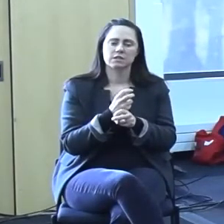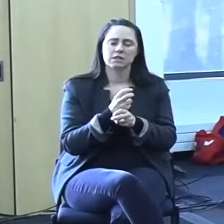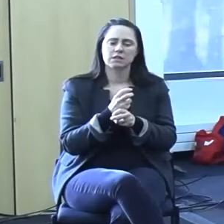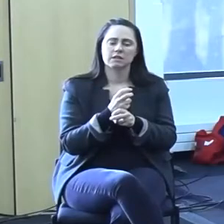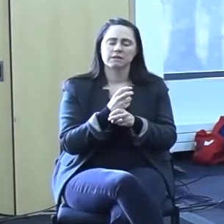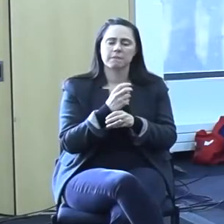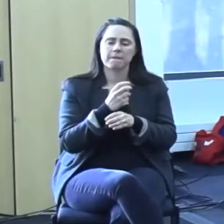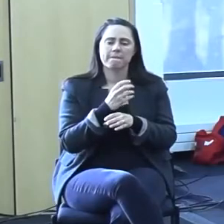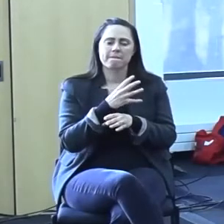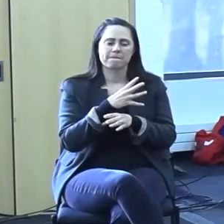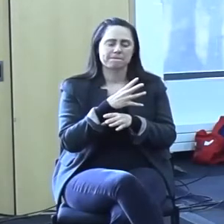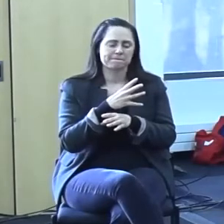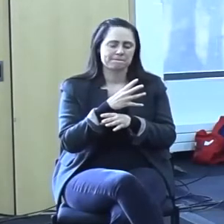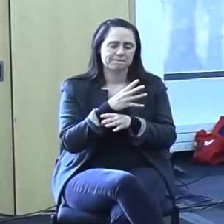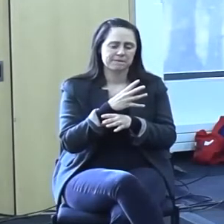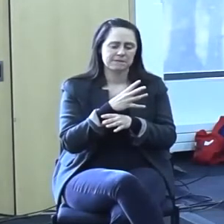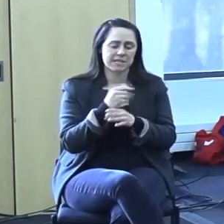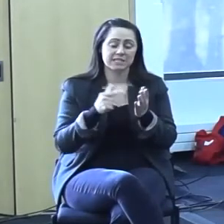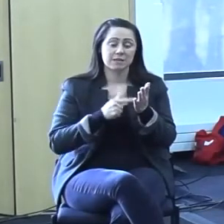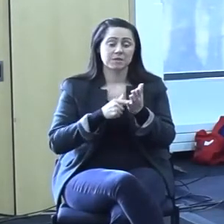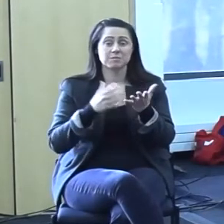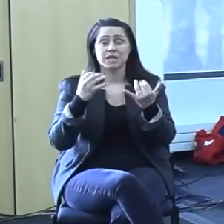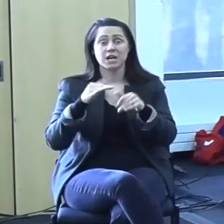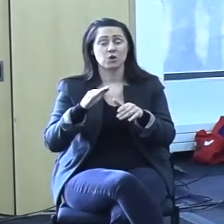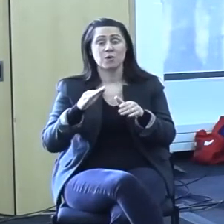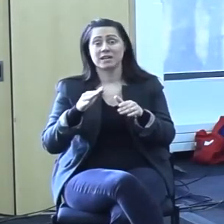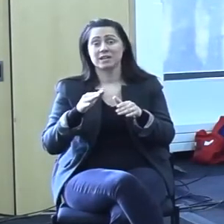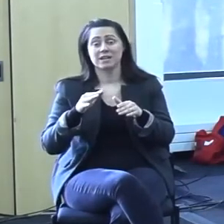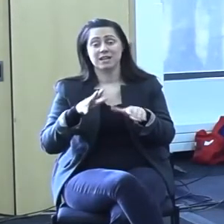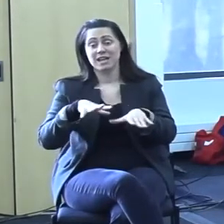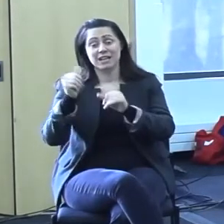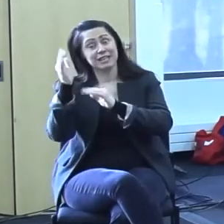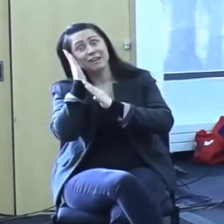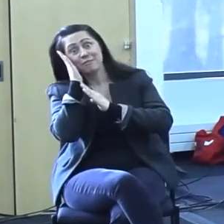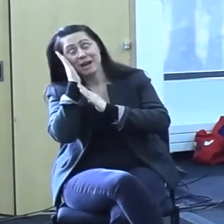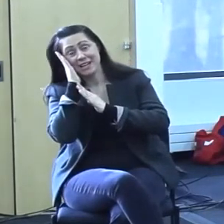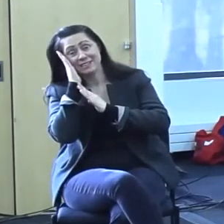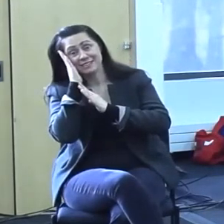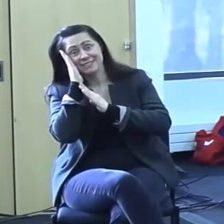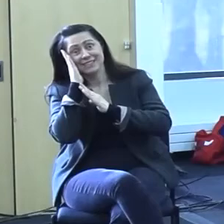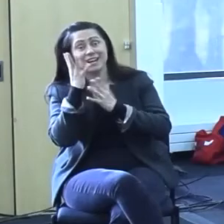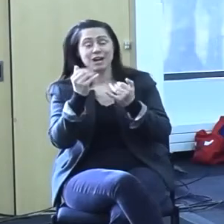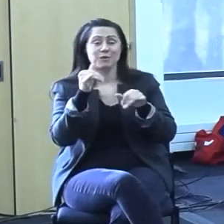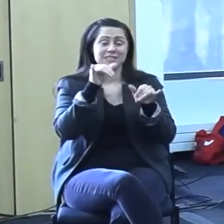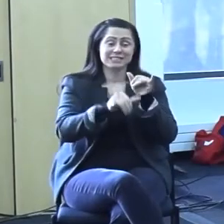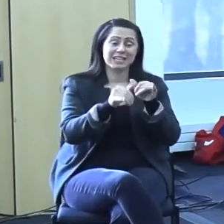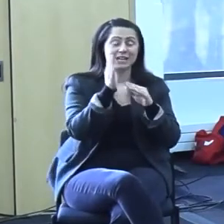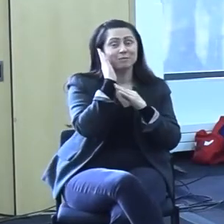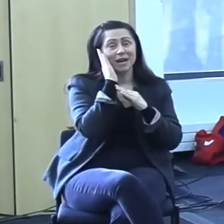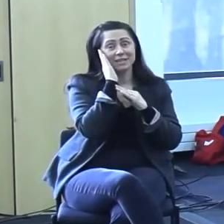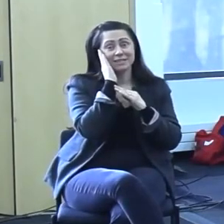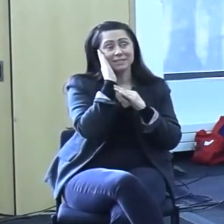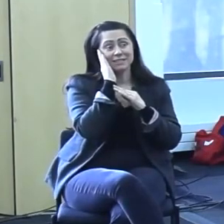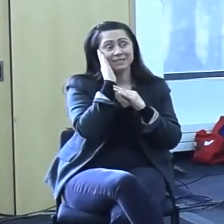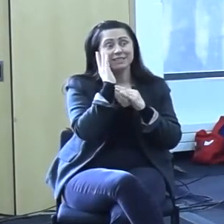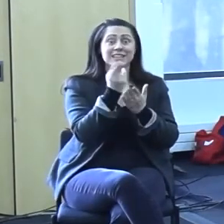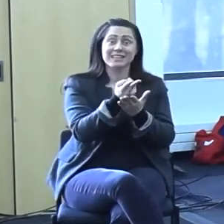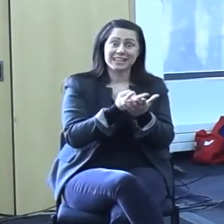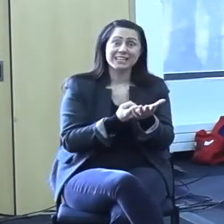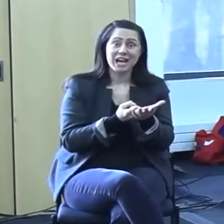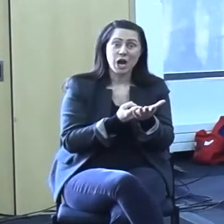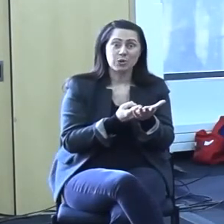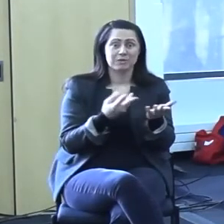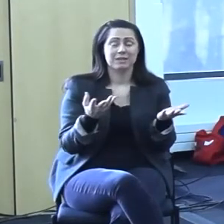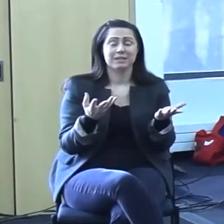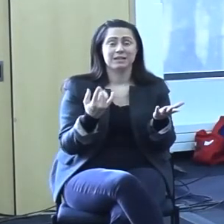to day. Sometimes I don't want to get up in bed. I want to stay in bed and lay down.